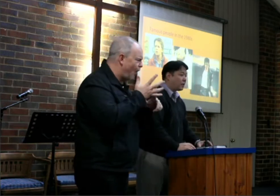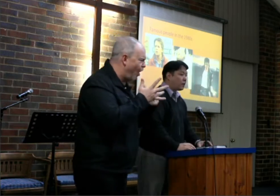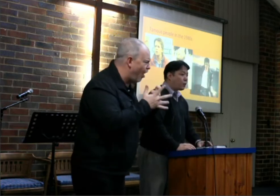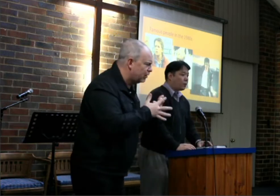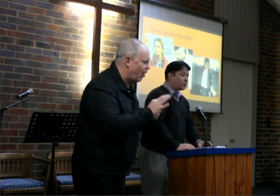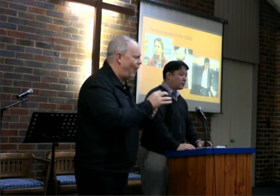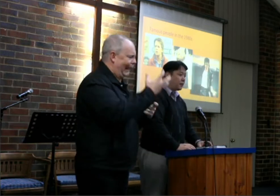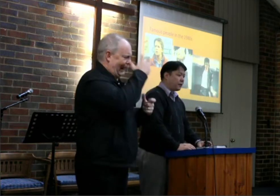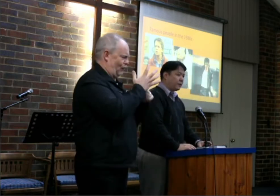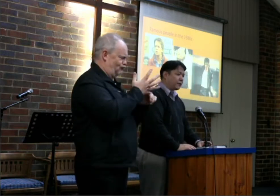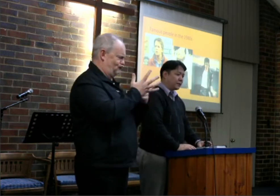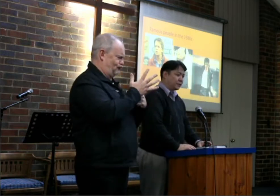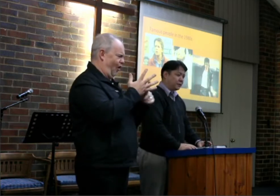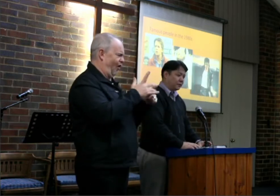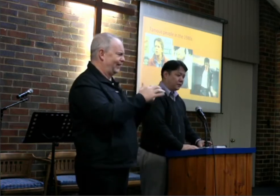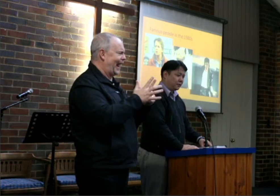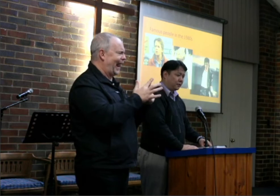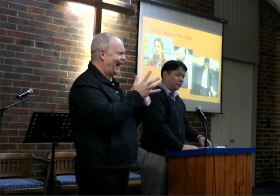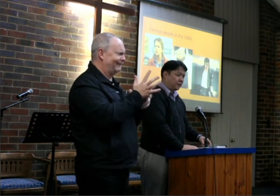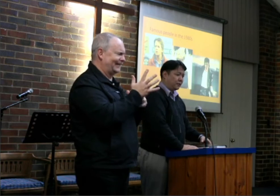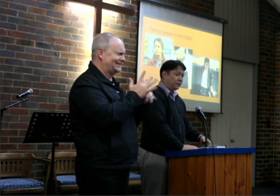The King of Rock was Elvis,